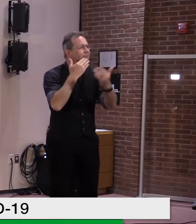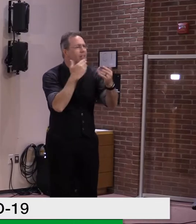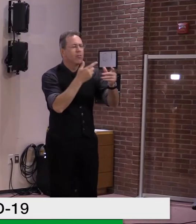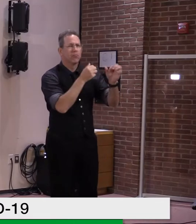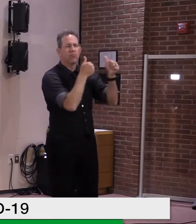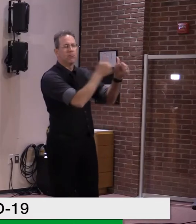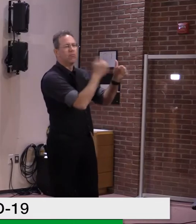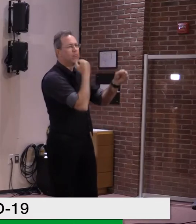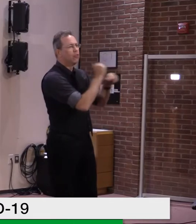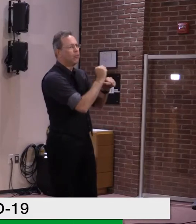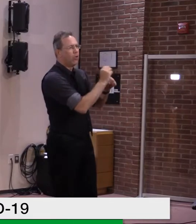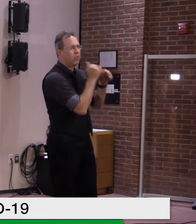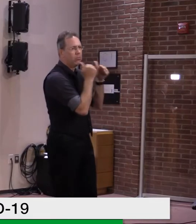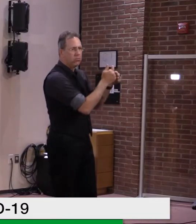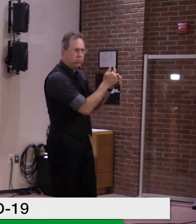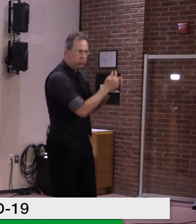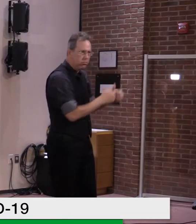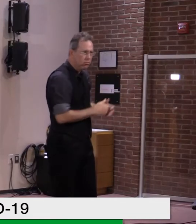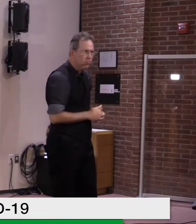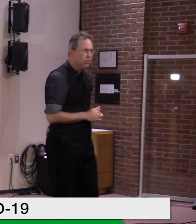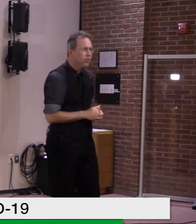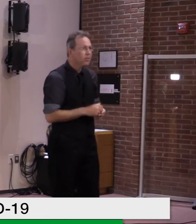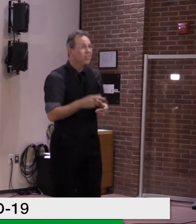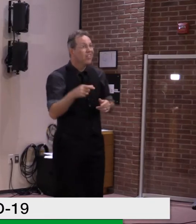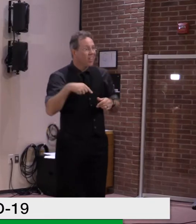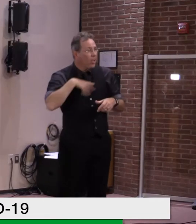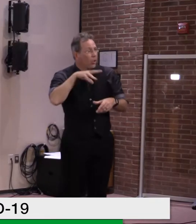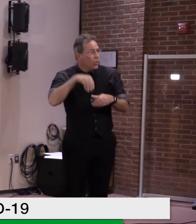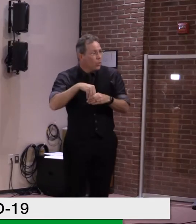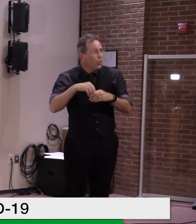of pop-up events, including dumps,